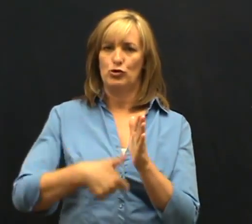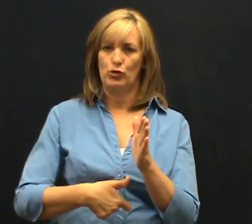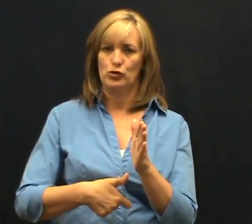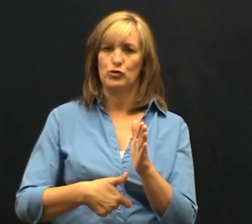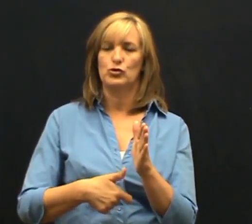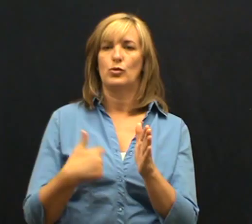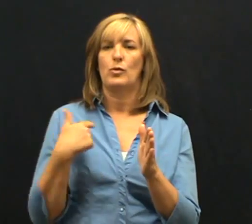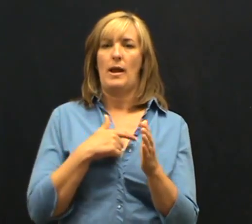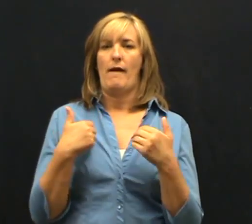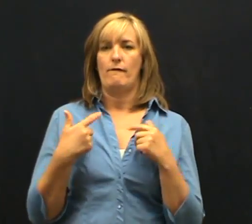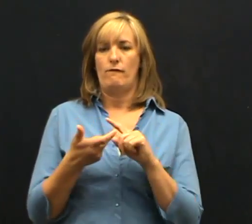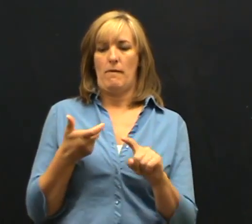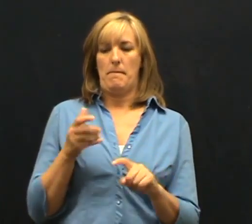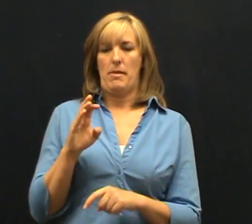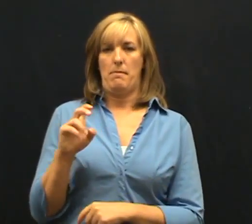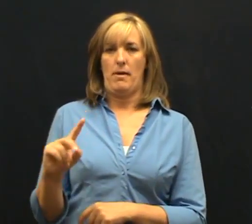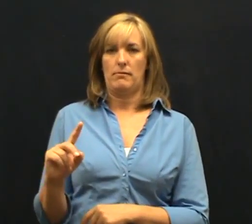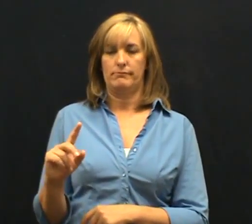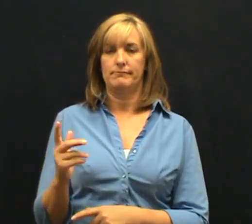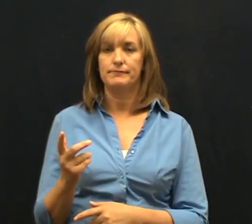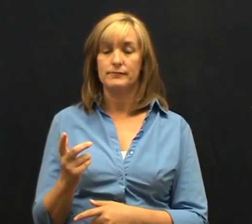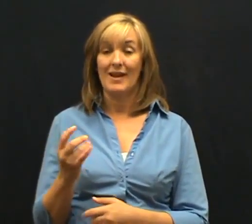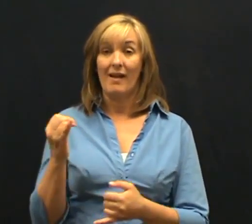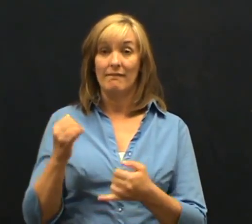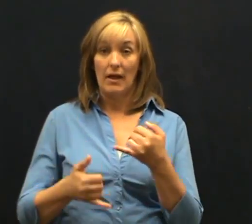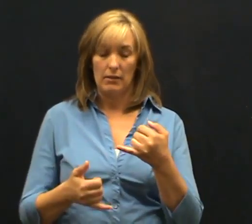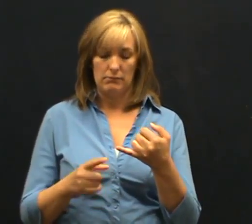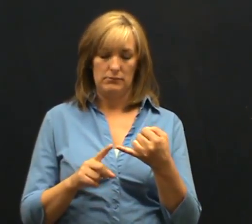bank. Finally, if we made an error,